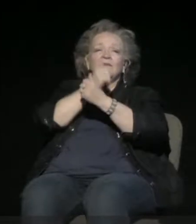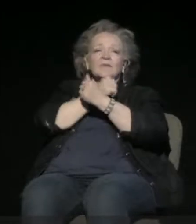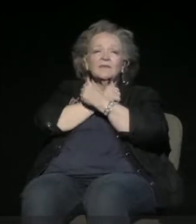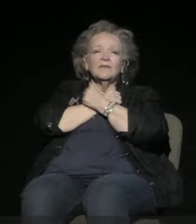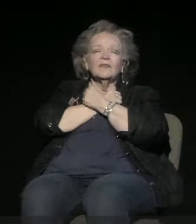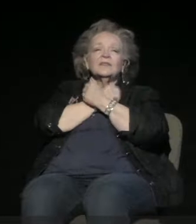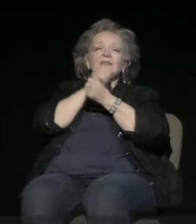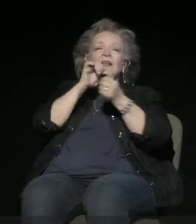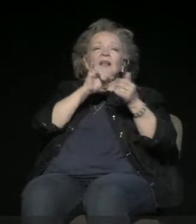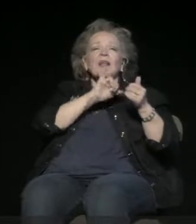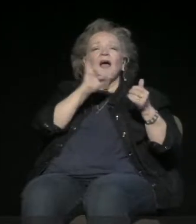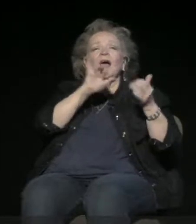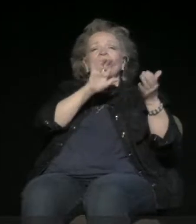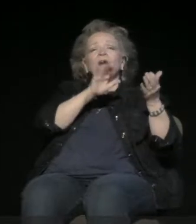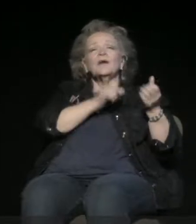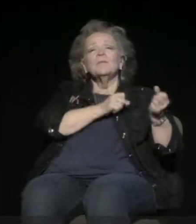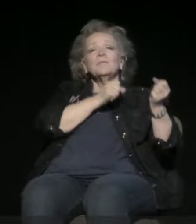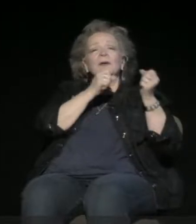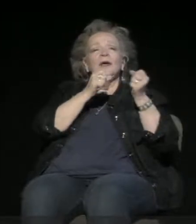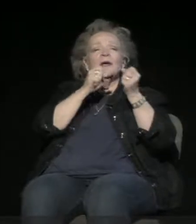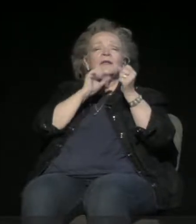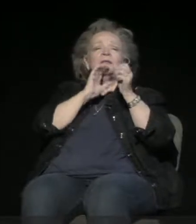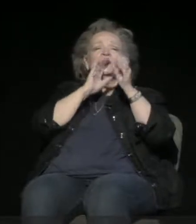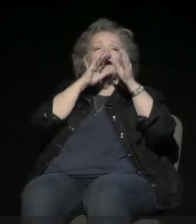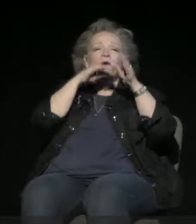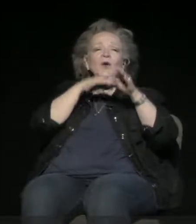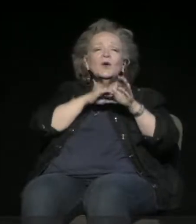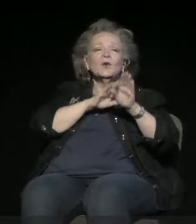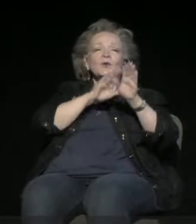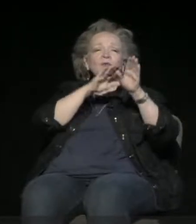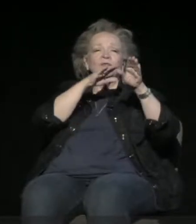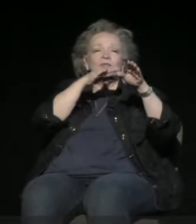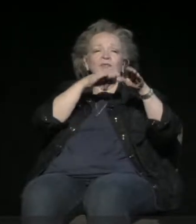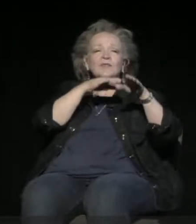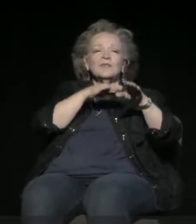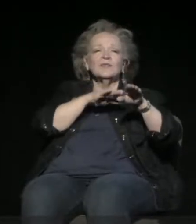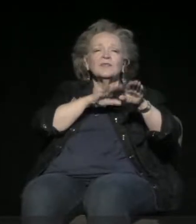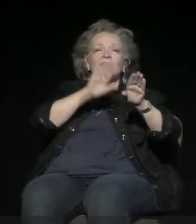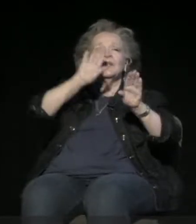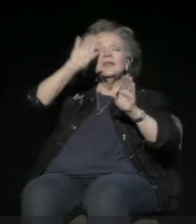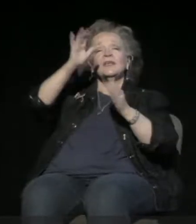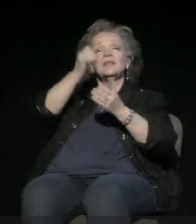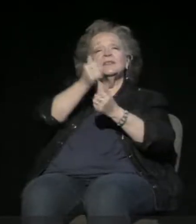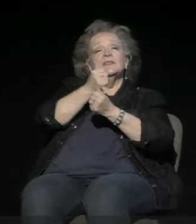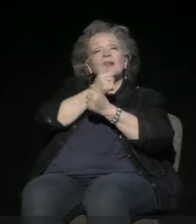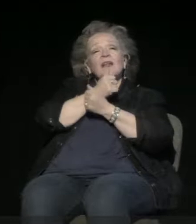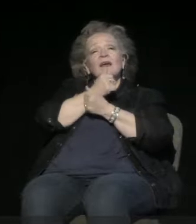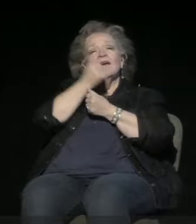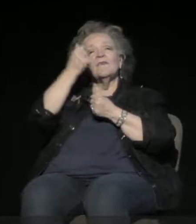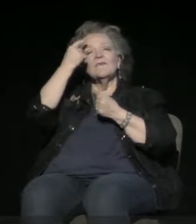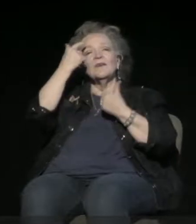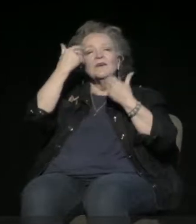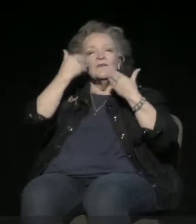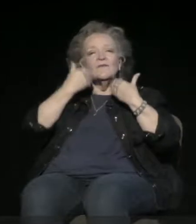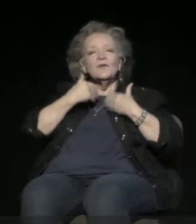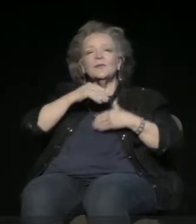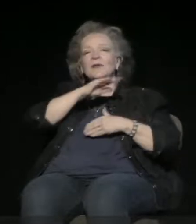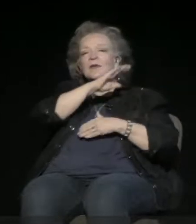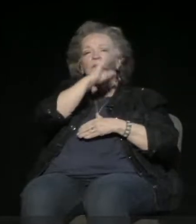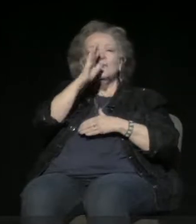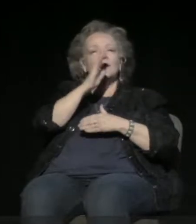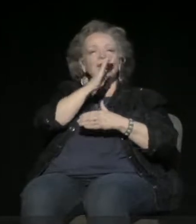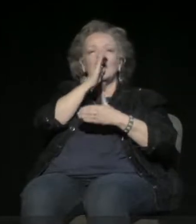love is like a mighty ocean, His love